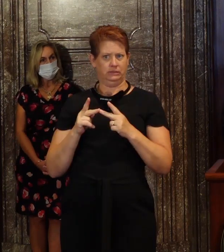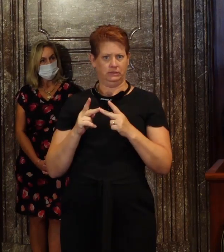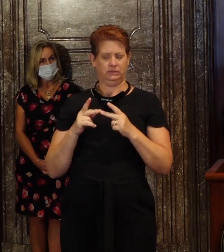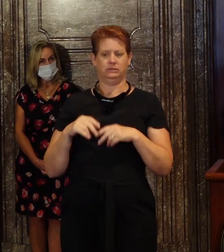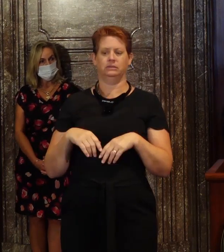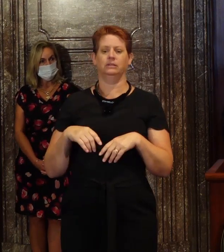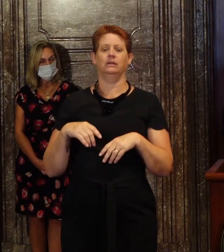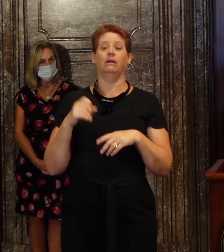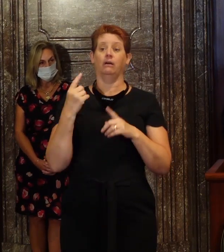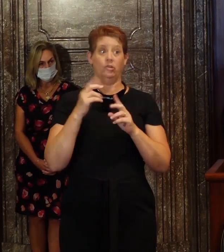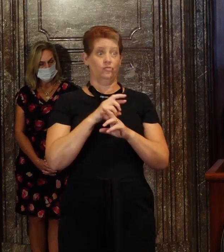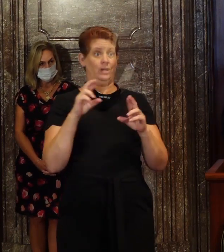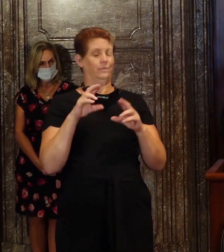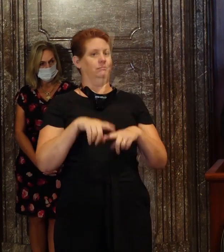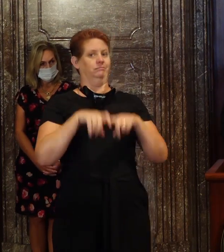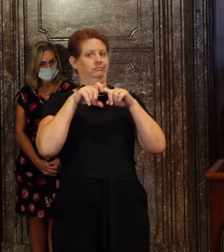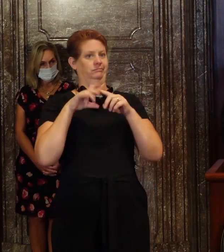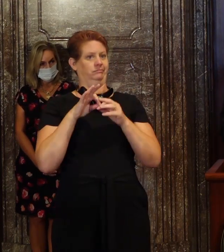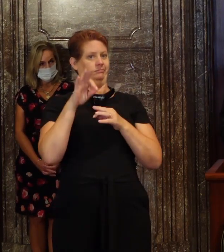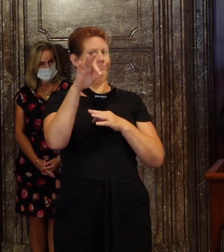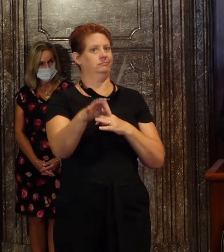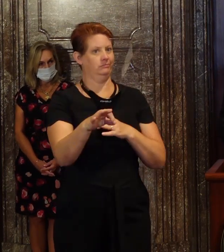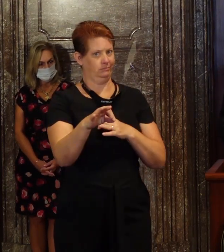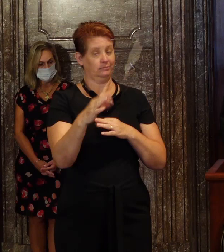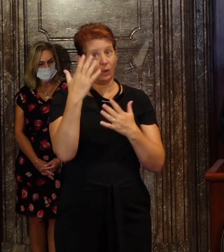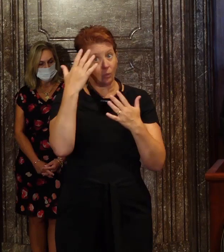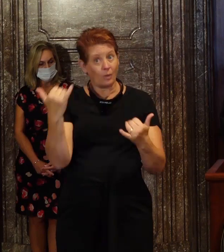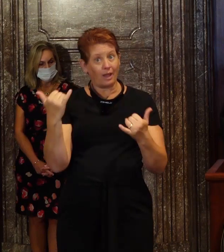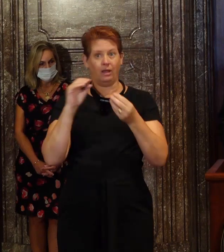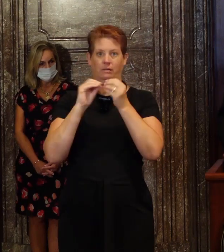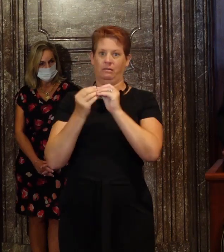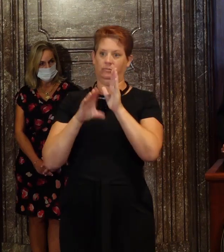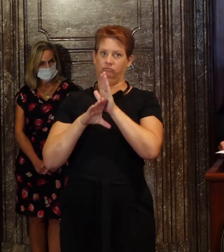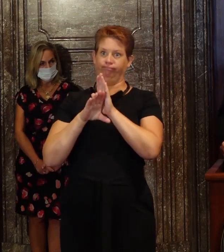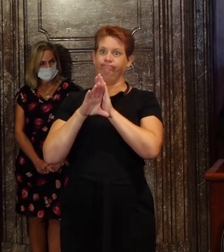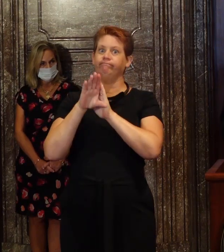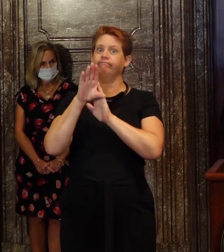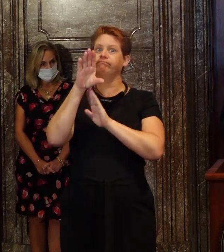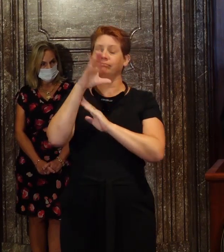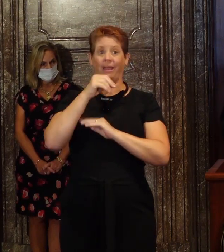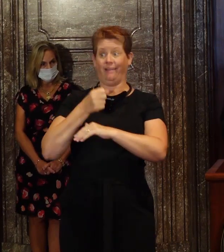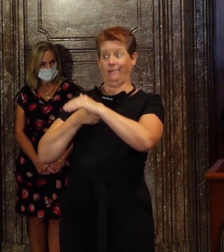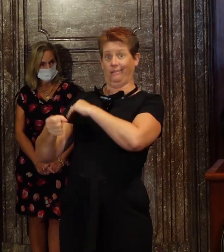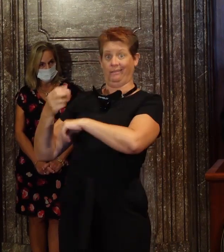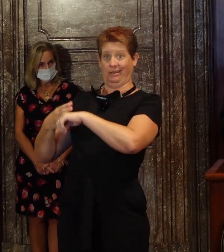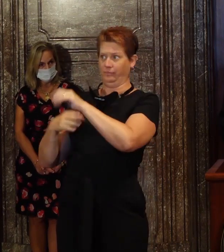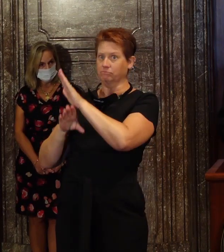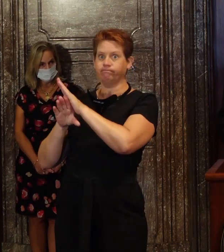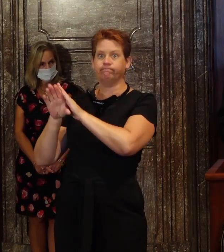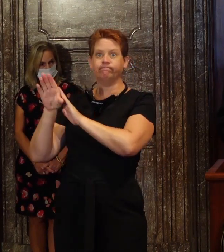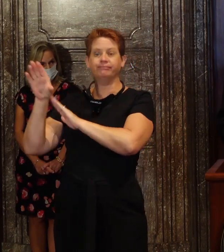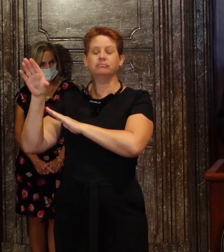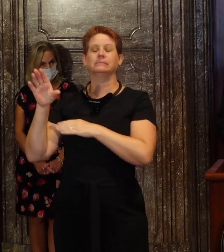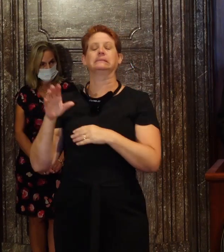had to postpone releasing them due to the rising rate of infection and hospitalization.